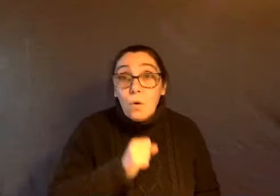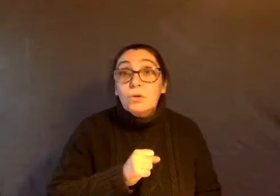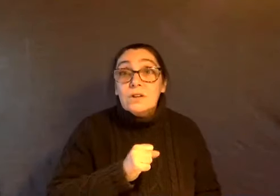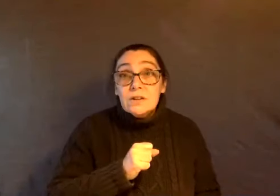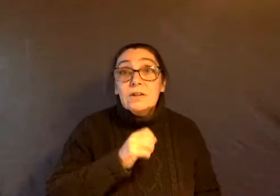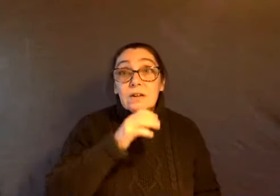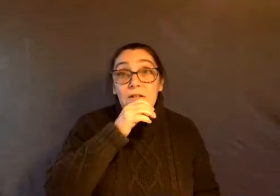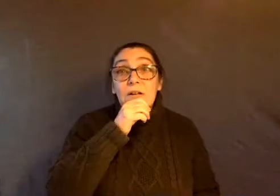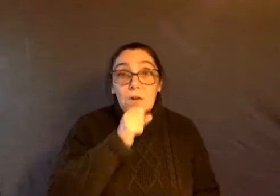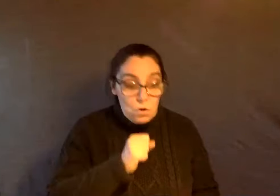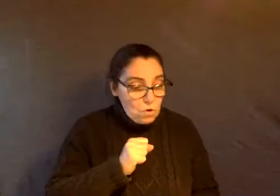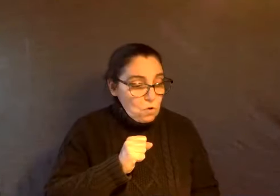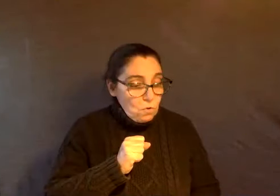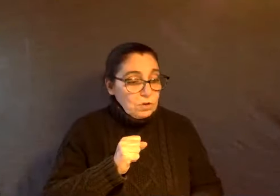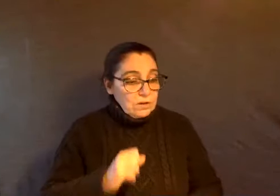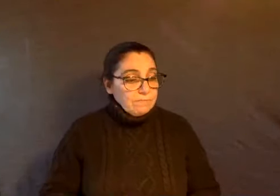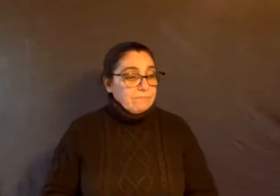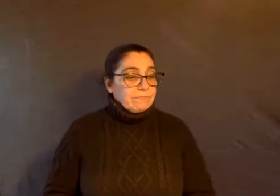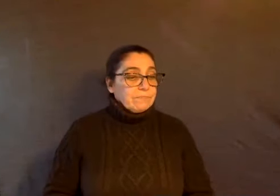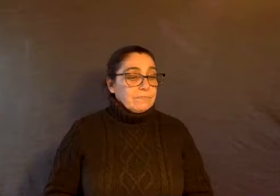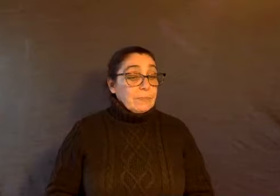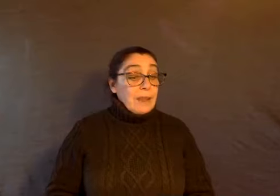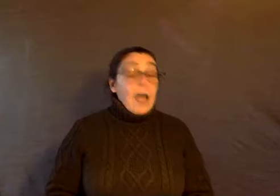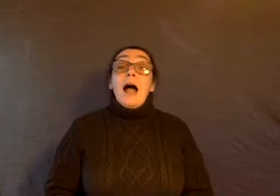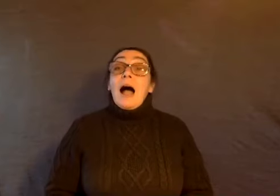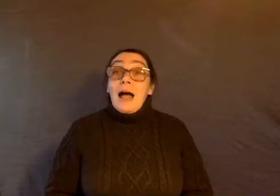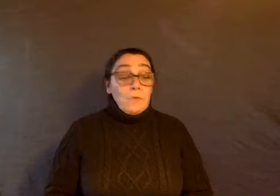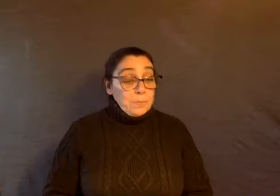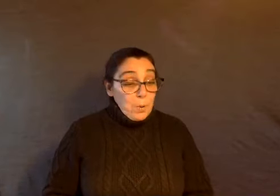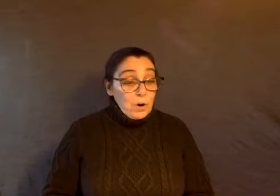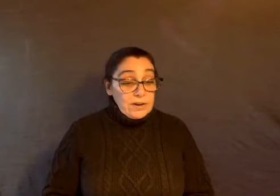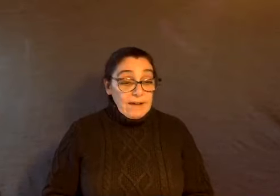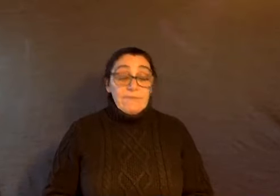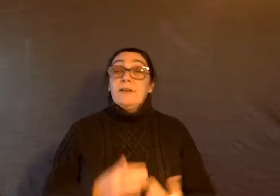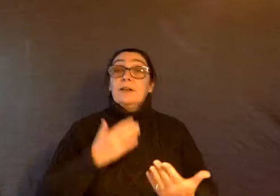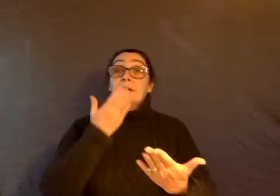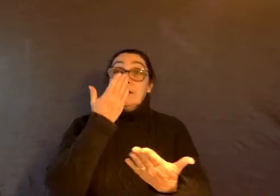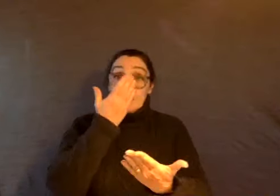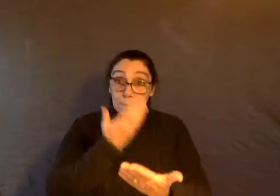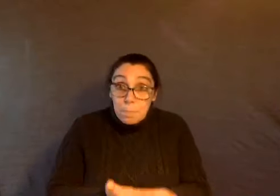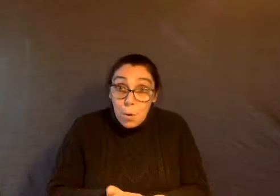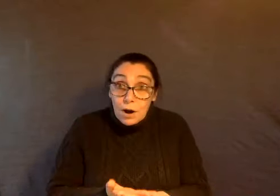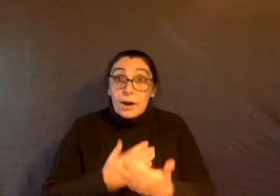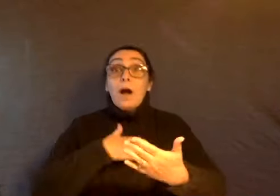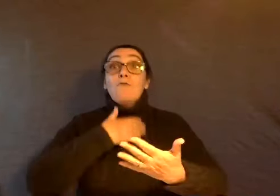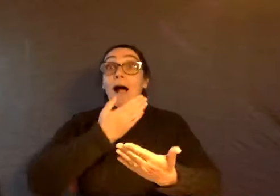Old, old. I was born deaf. Born,